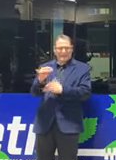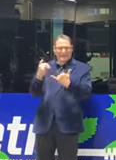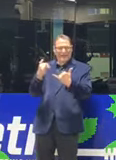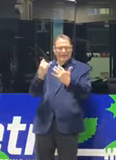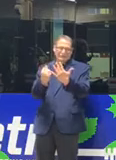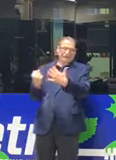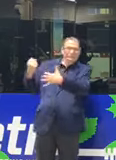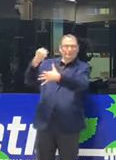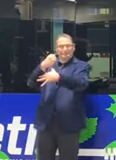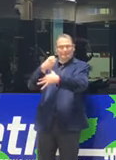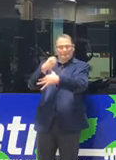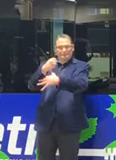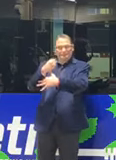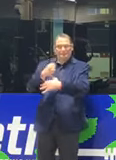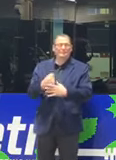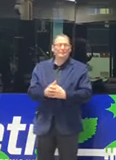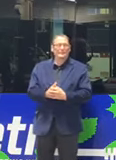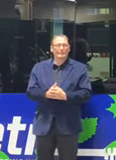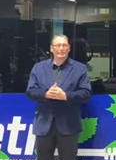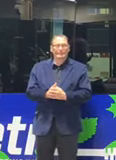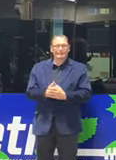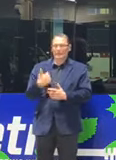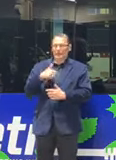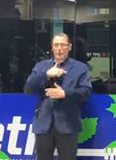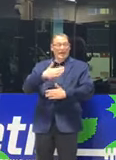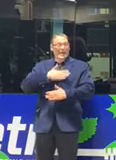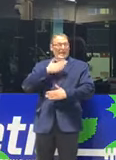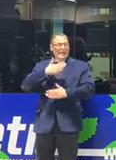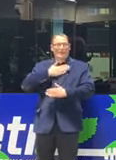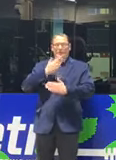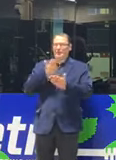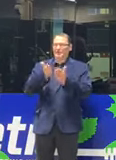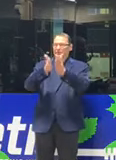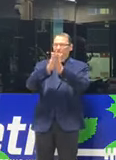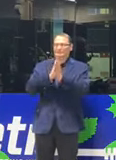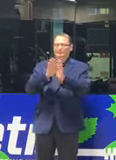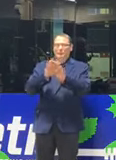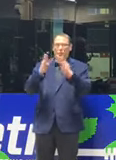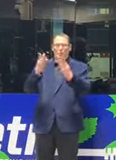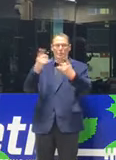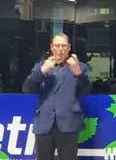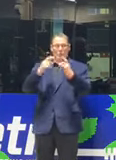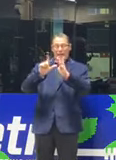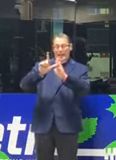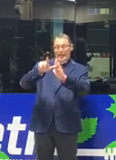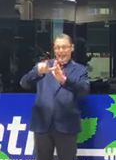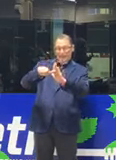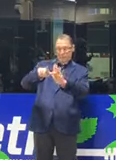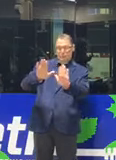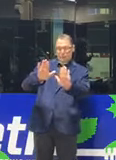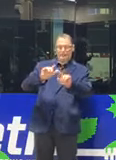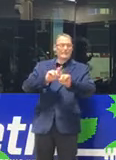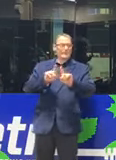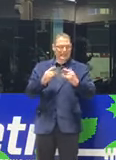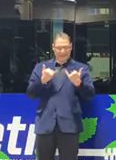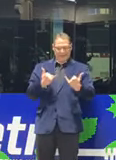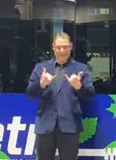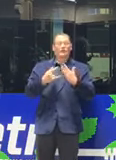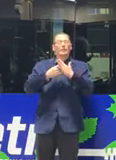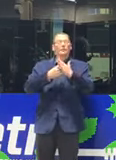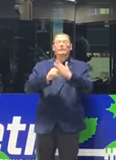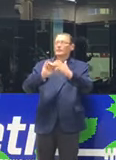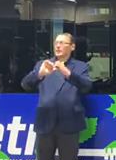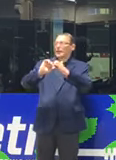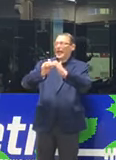here, and we are happy to take your questions on that a little bit later. But let me begin by just